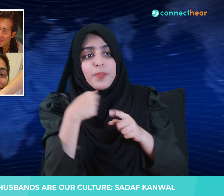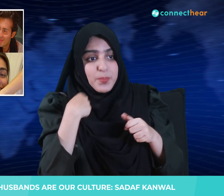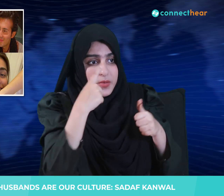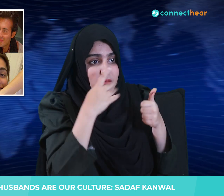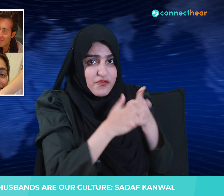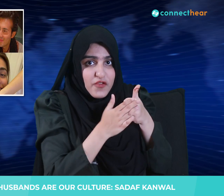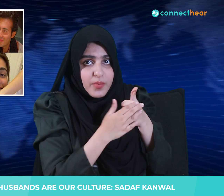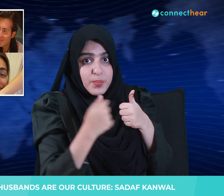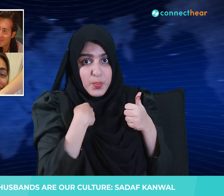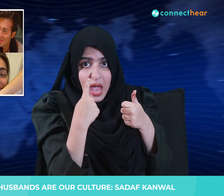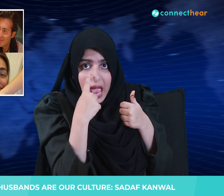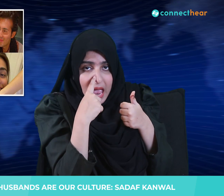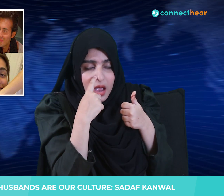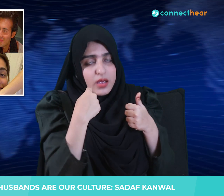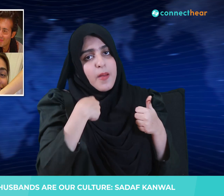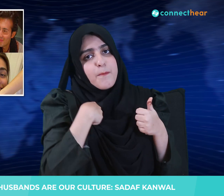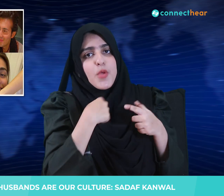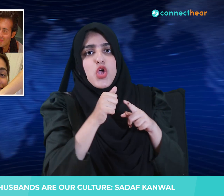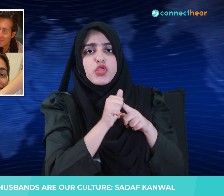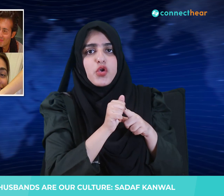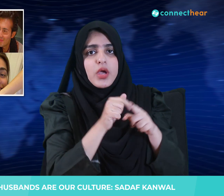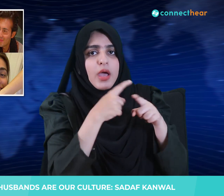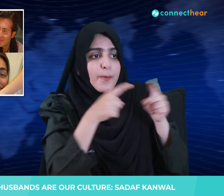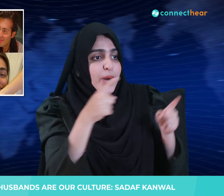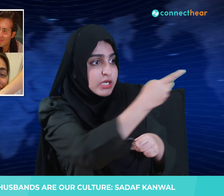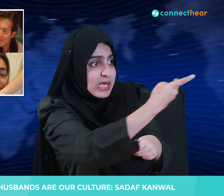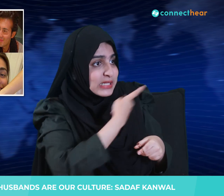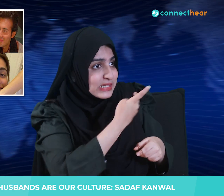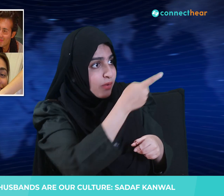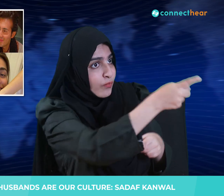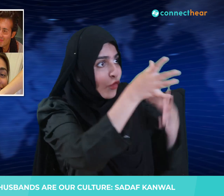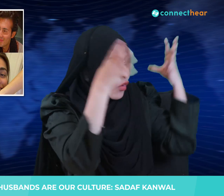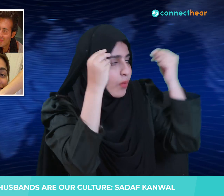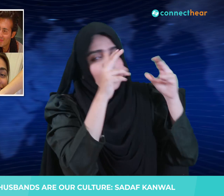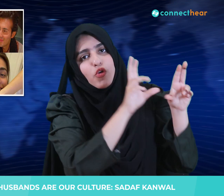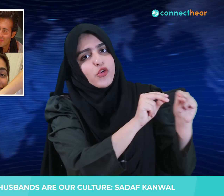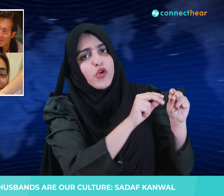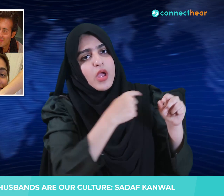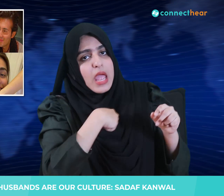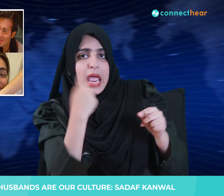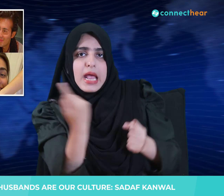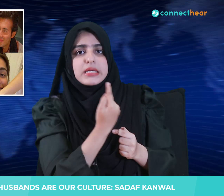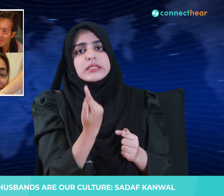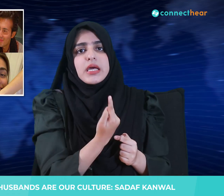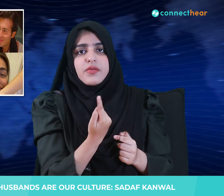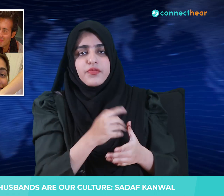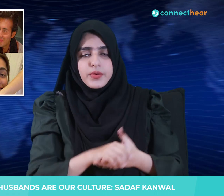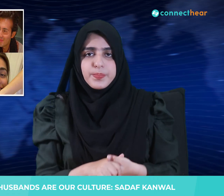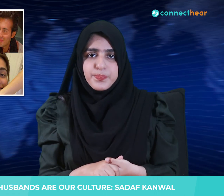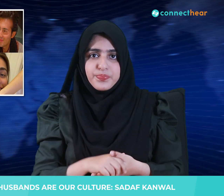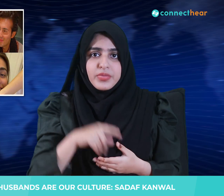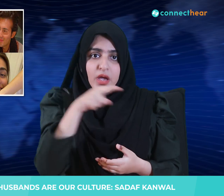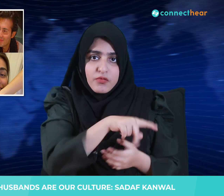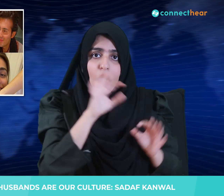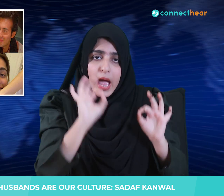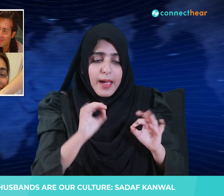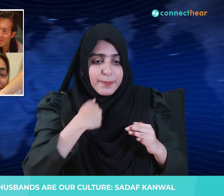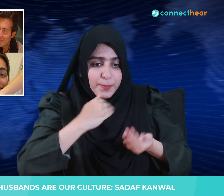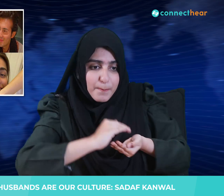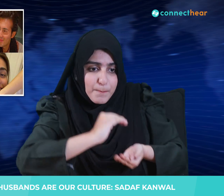things because I am his wife and I am a woman. He doesn't have to know the same about me. This is what I believe because that is what I